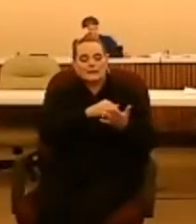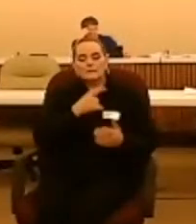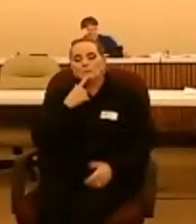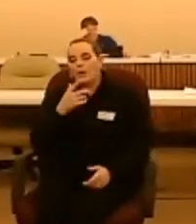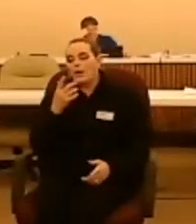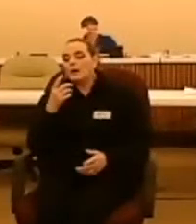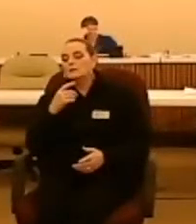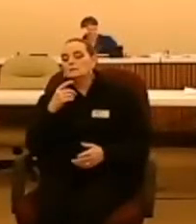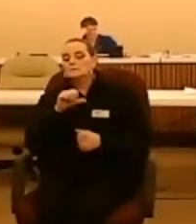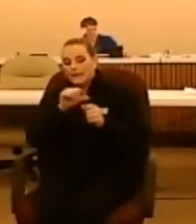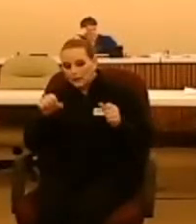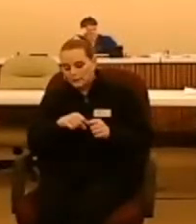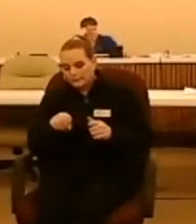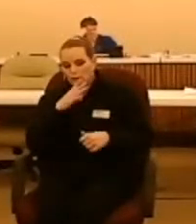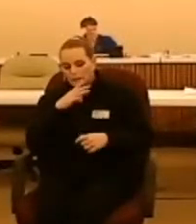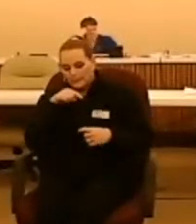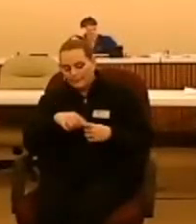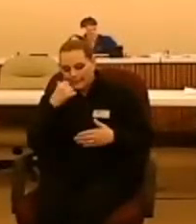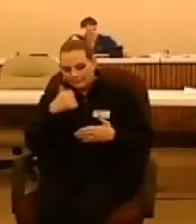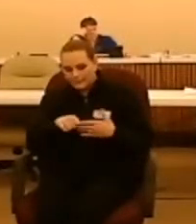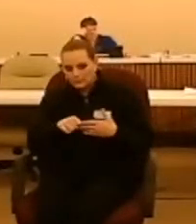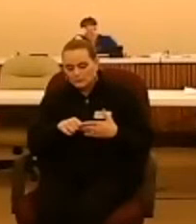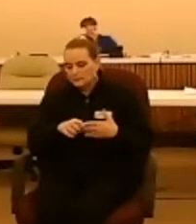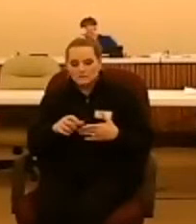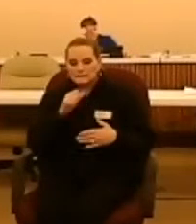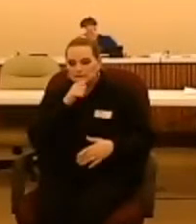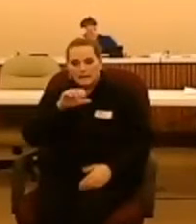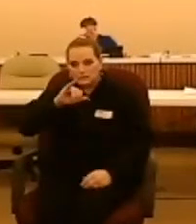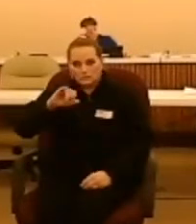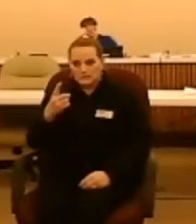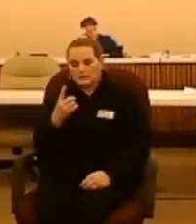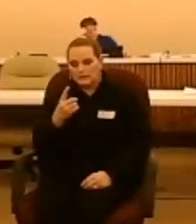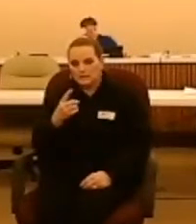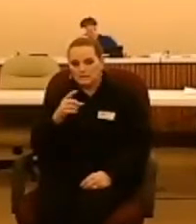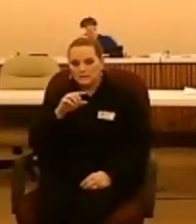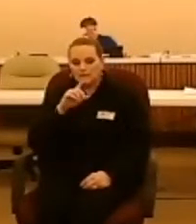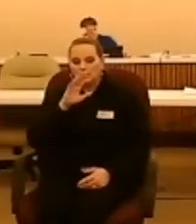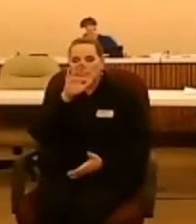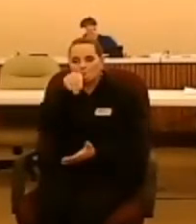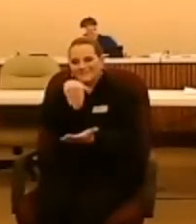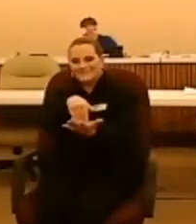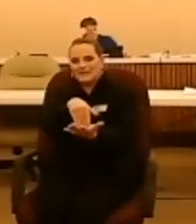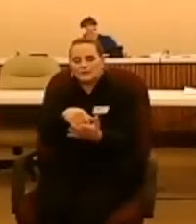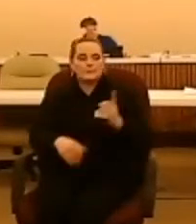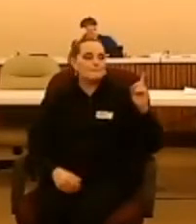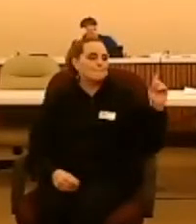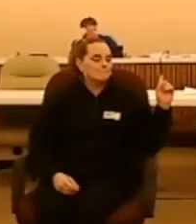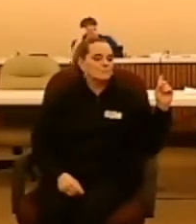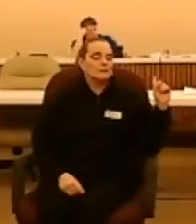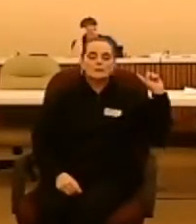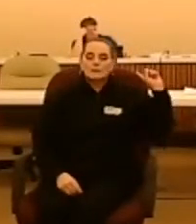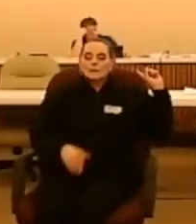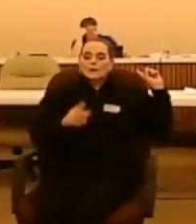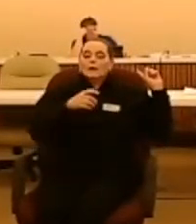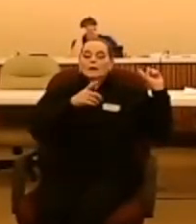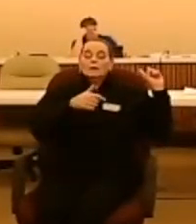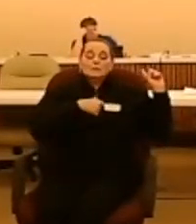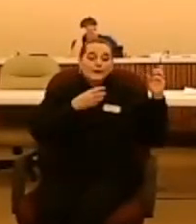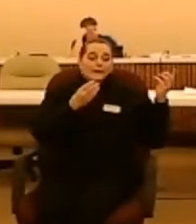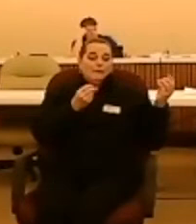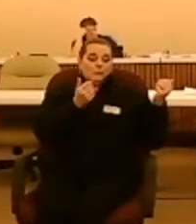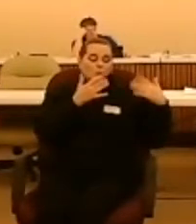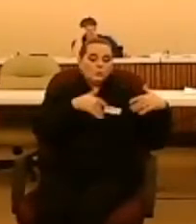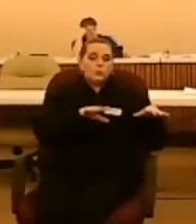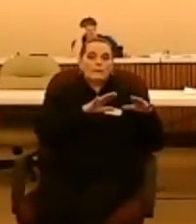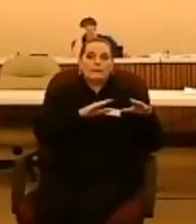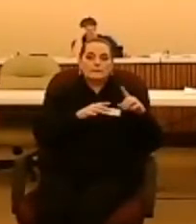in this letter as being non-jurisdictional were in the center. So Rob, I have the wetlands So you don't layer have to on. relook at it in